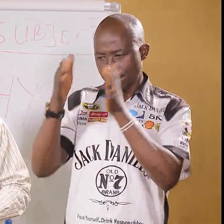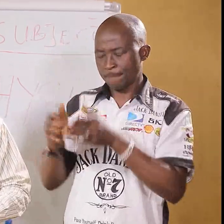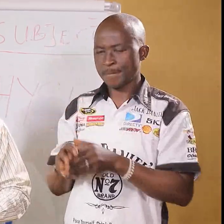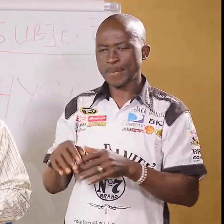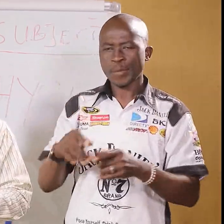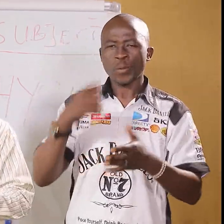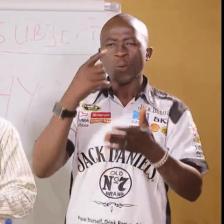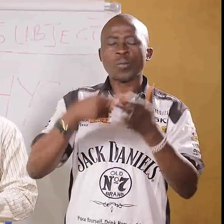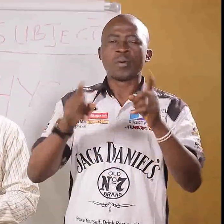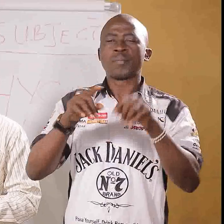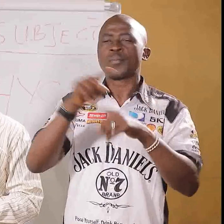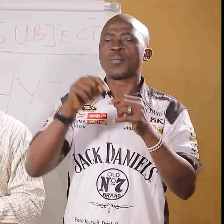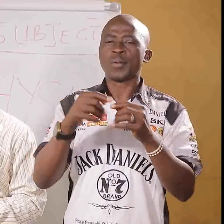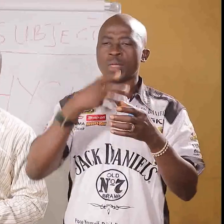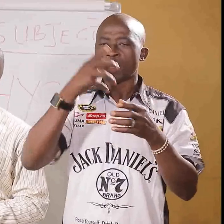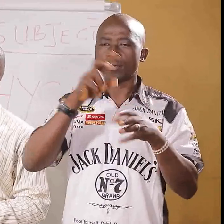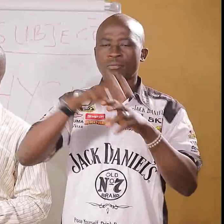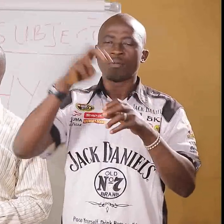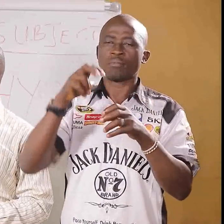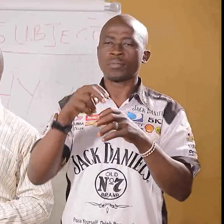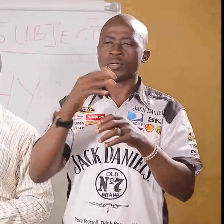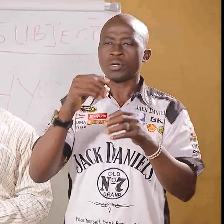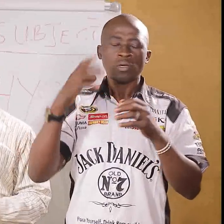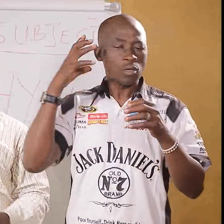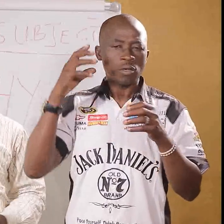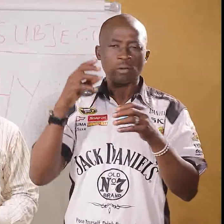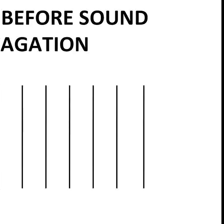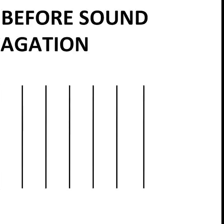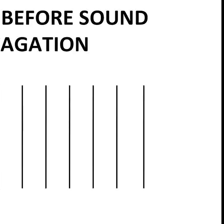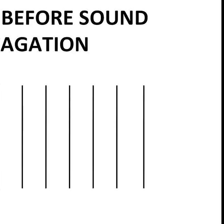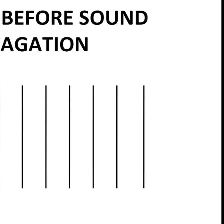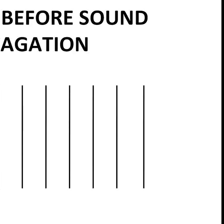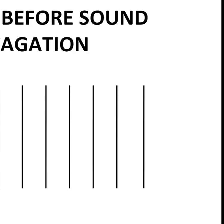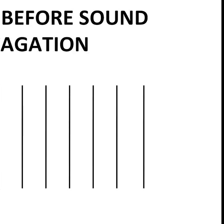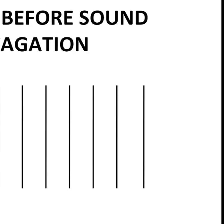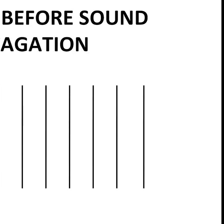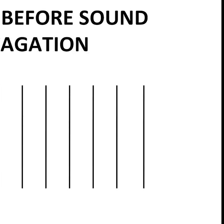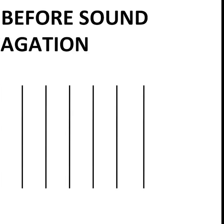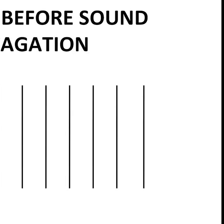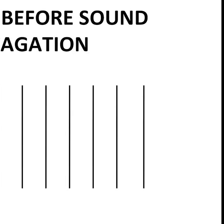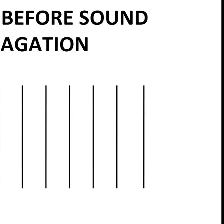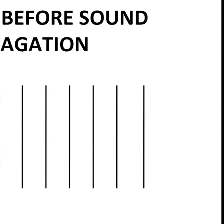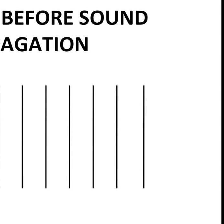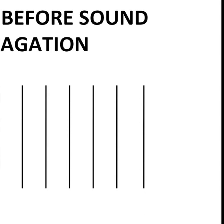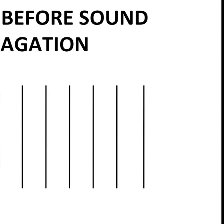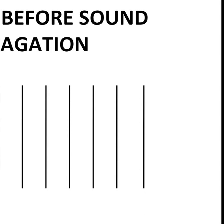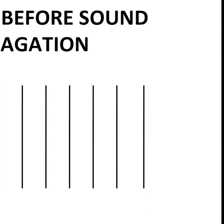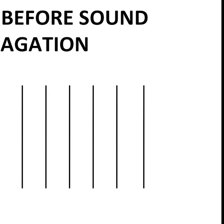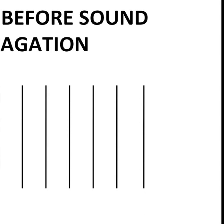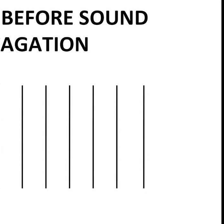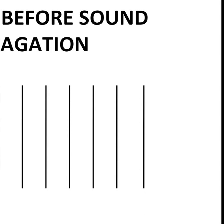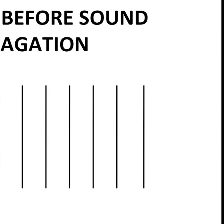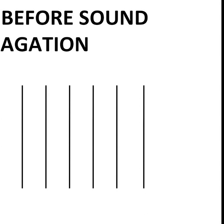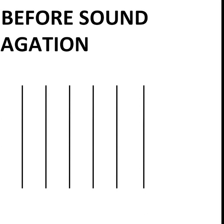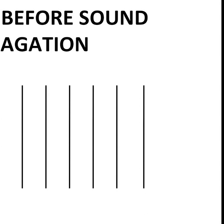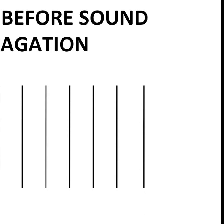is traveling through the medium? Air layers during sound propagation, on the other hand, those vertical lines before propagation of